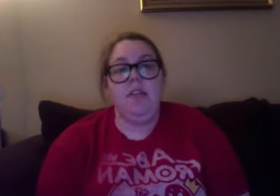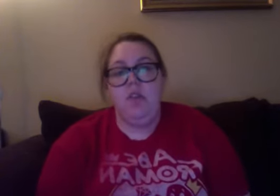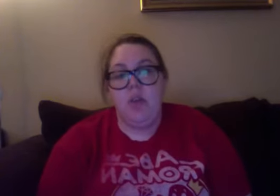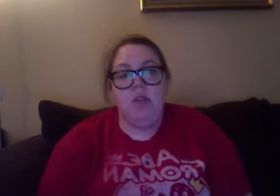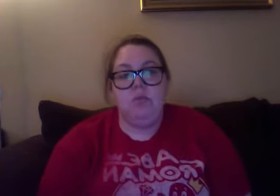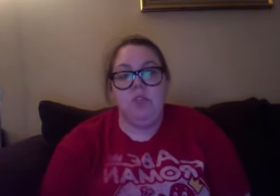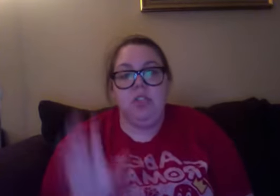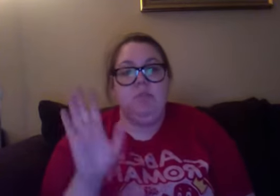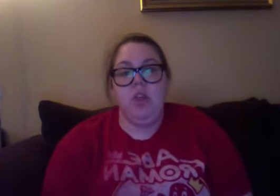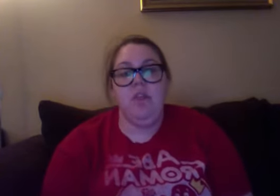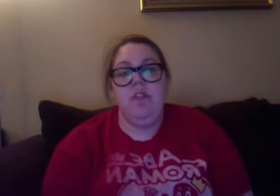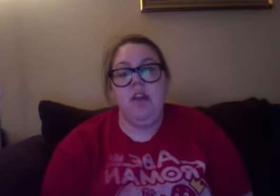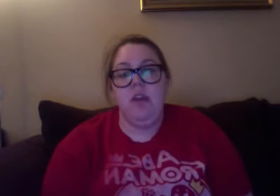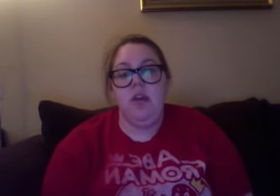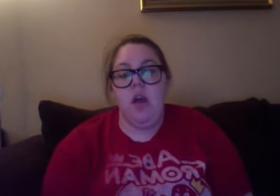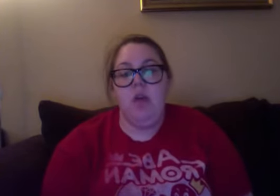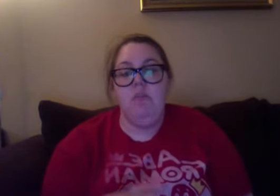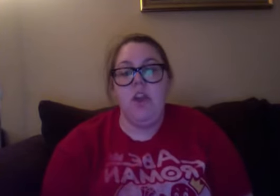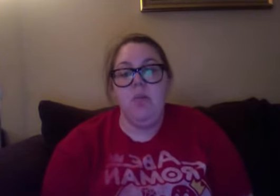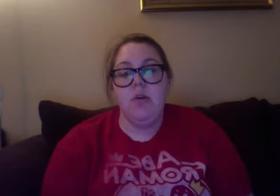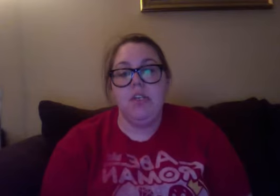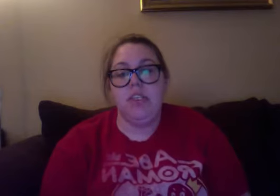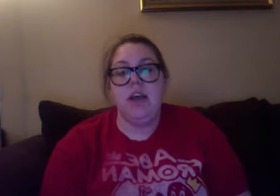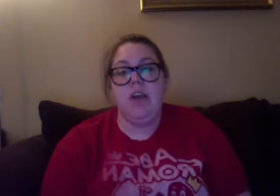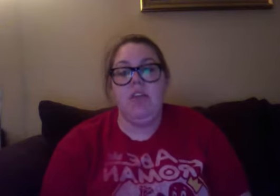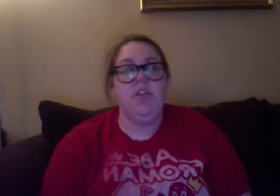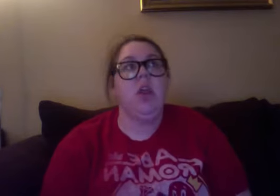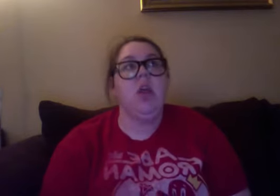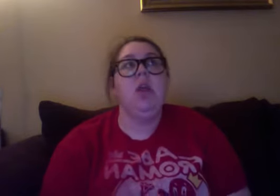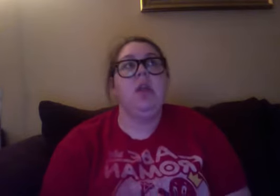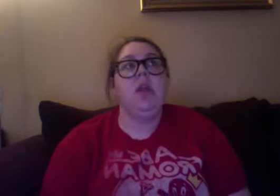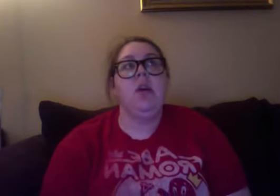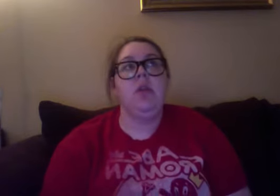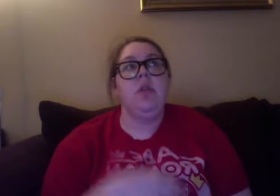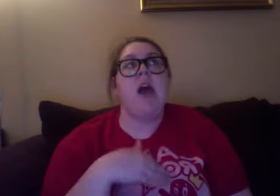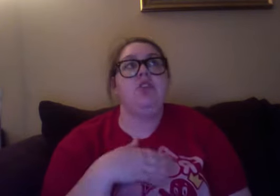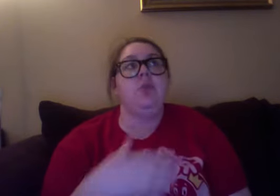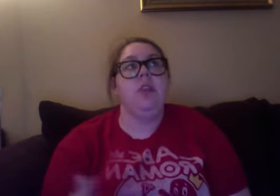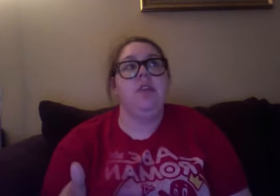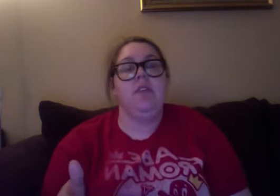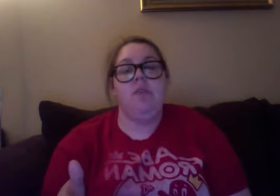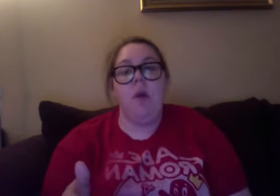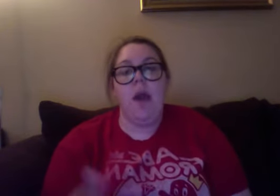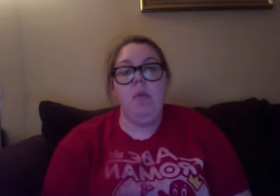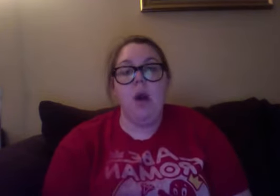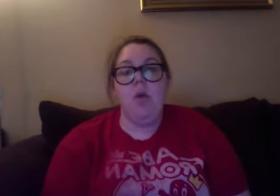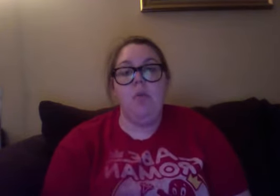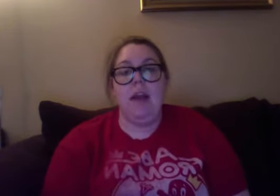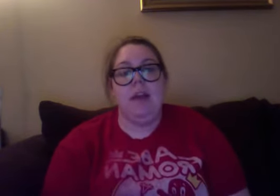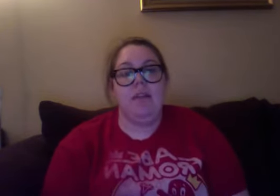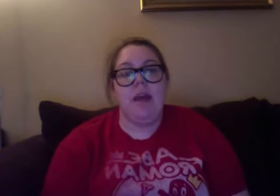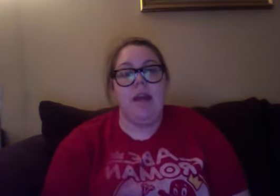you can just put the video portion down and just hear the actual list of vocab go and practice signing.